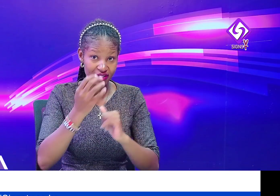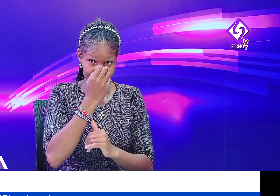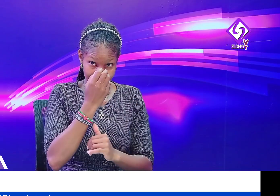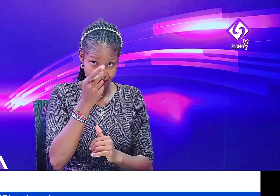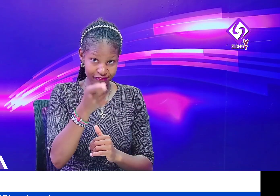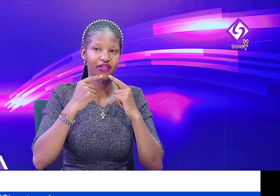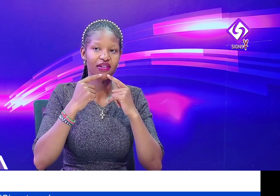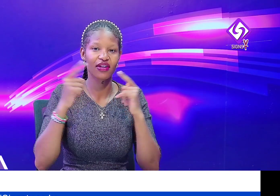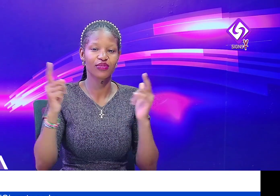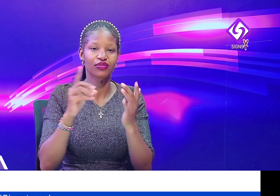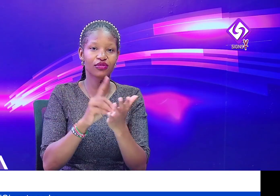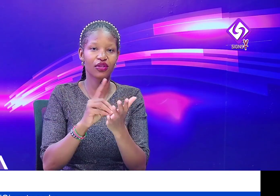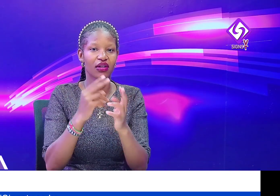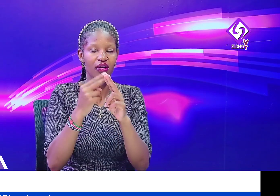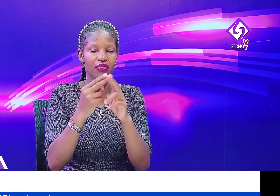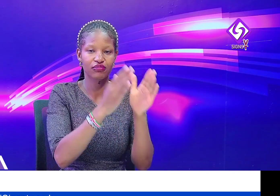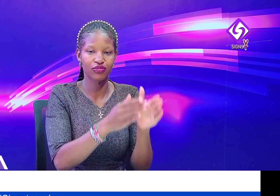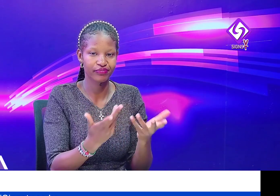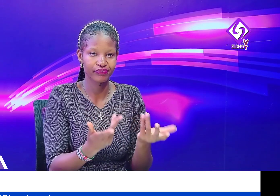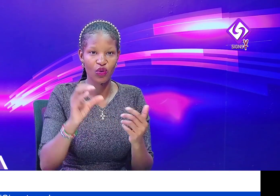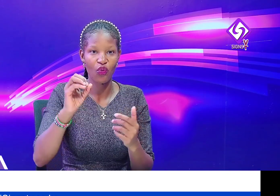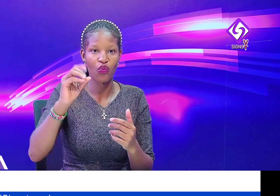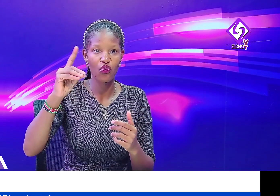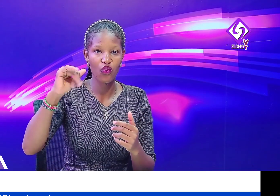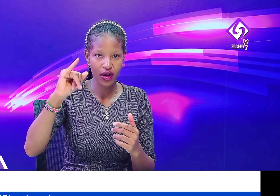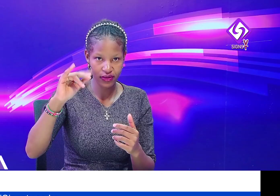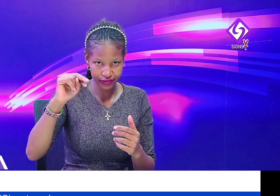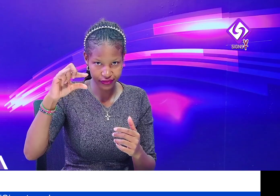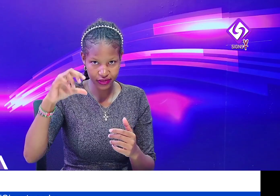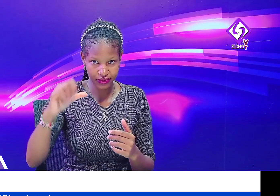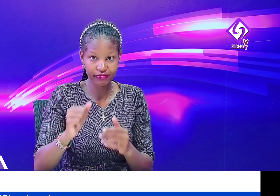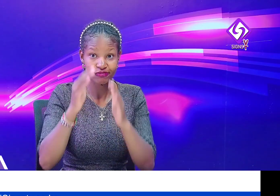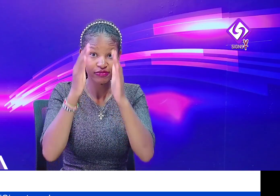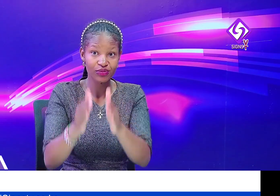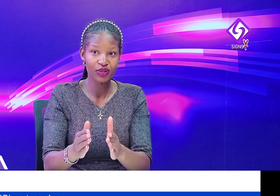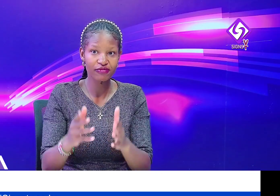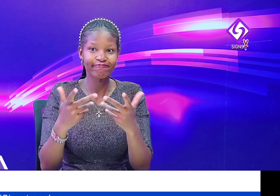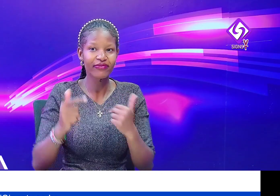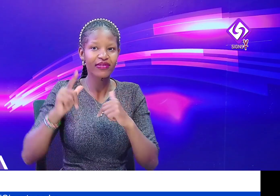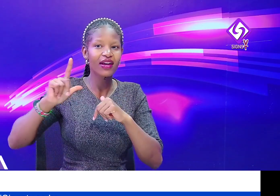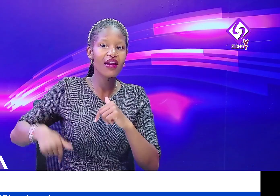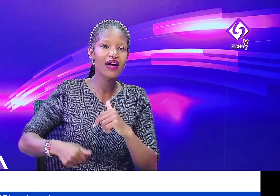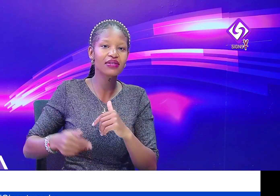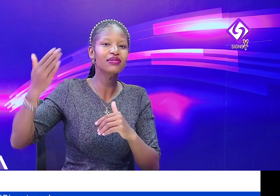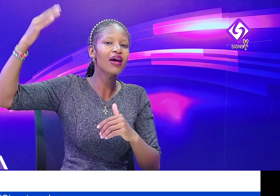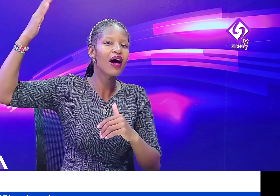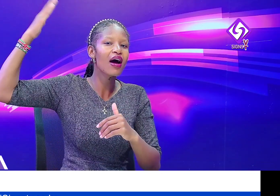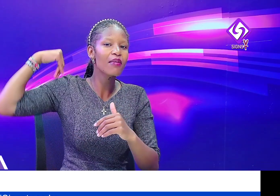President William Ruto has nominated Dr. Ida Odinga, the widow of the late former Prime